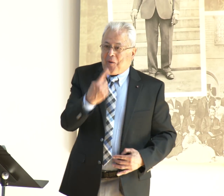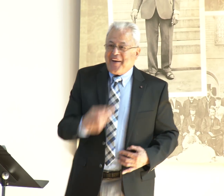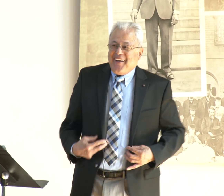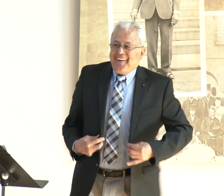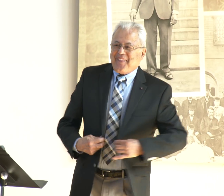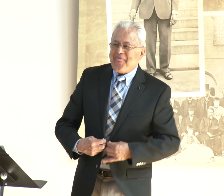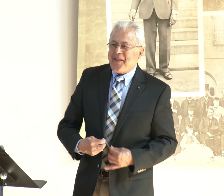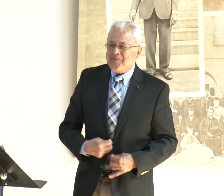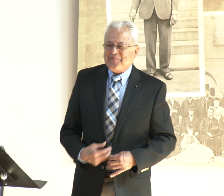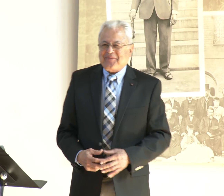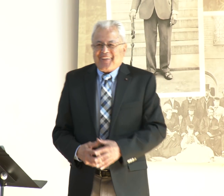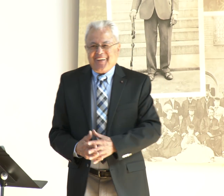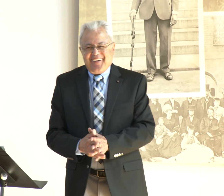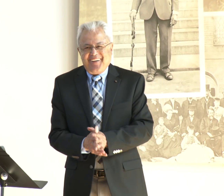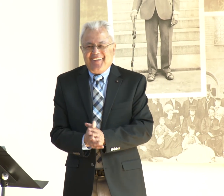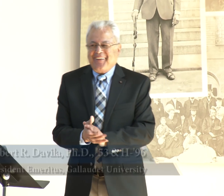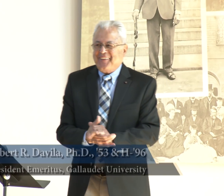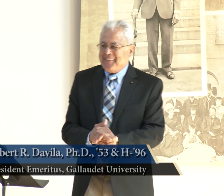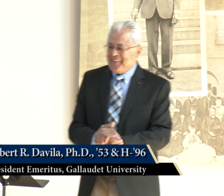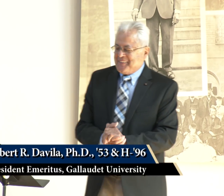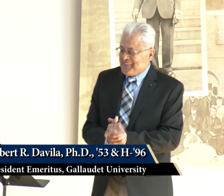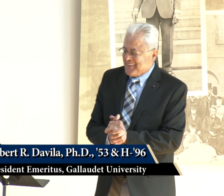And the shiny floor, I almost missed one of the steps.